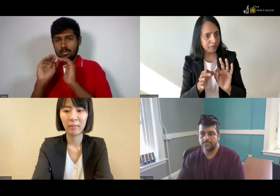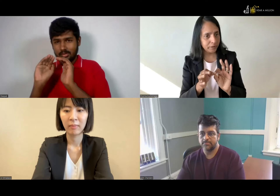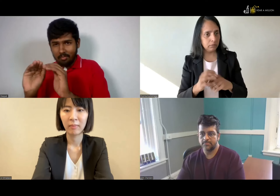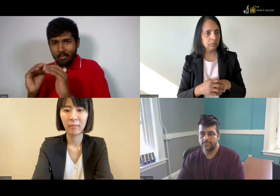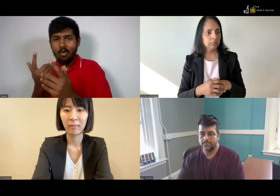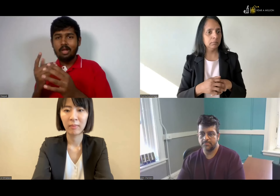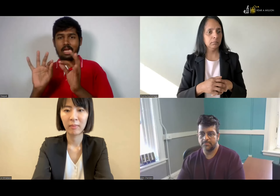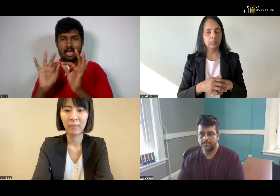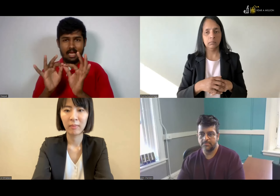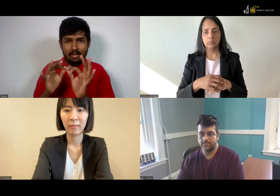advocacy, interpreting,